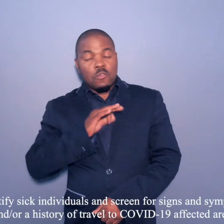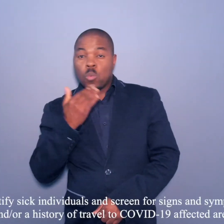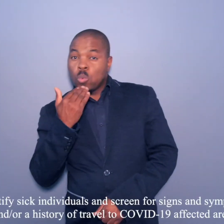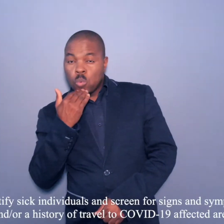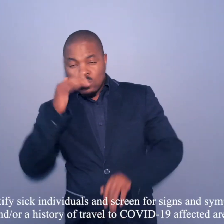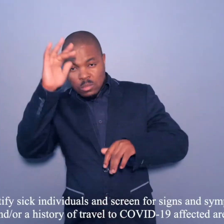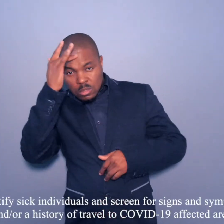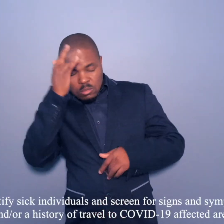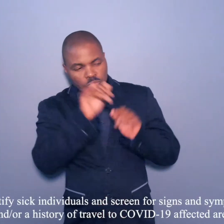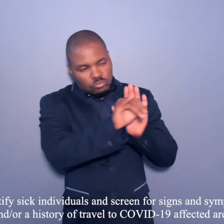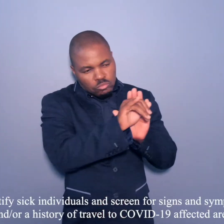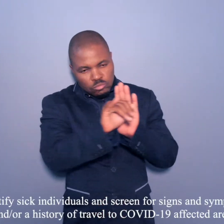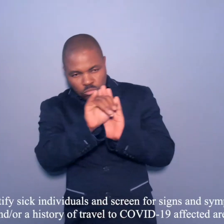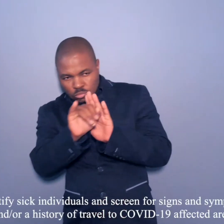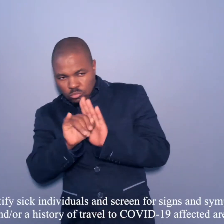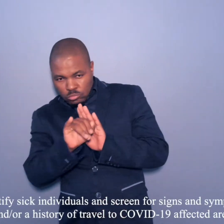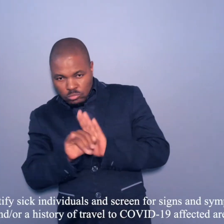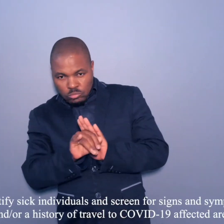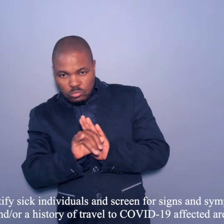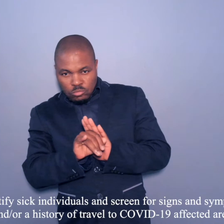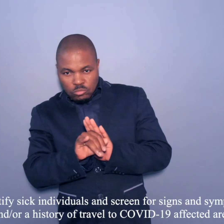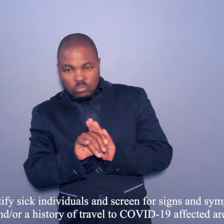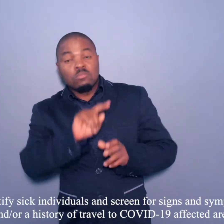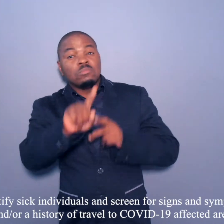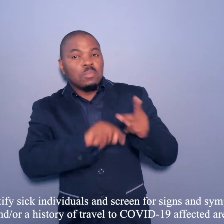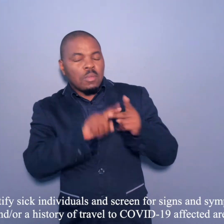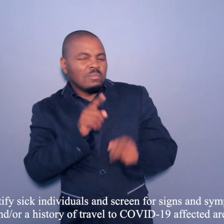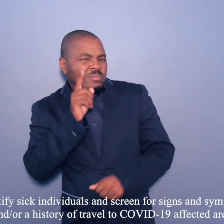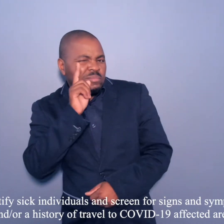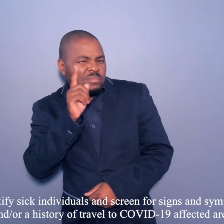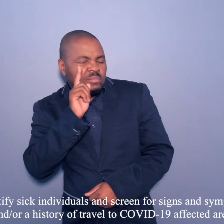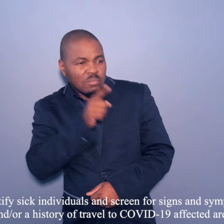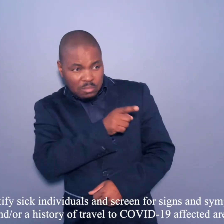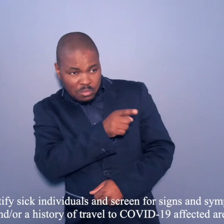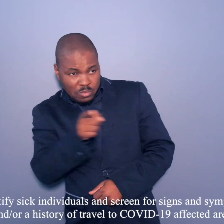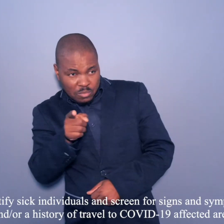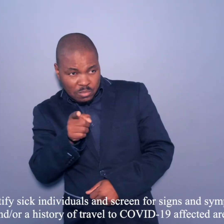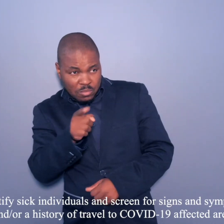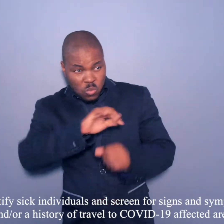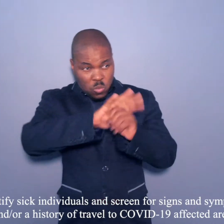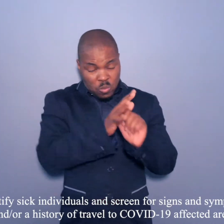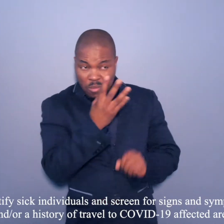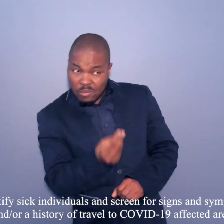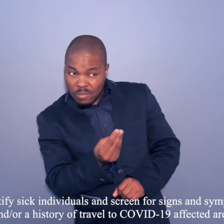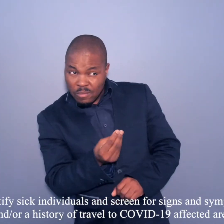Identify sick individuals and screen for signs and symptoms or history of their travel